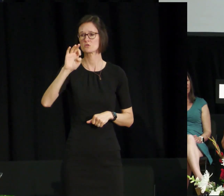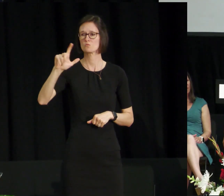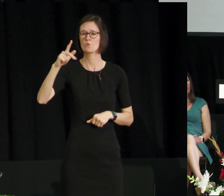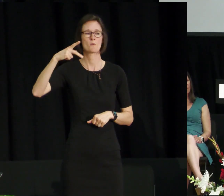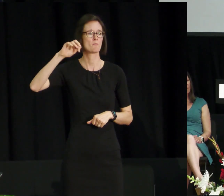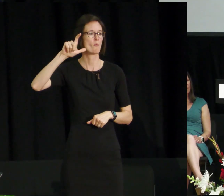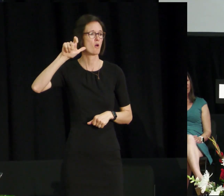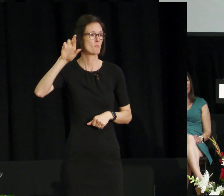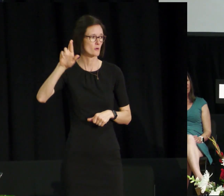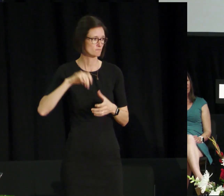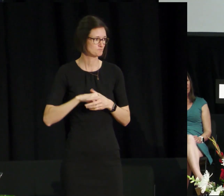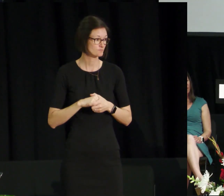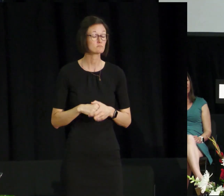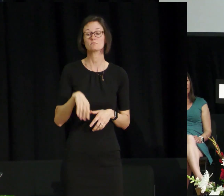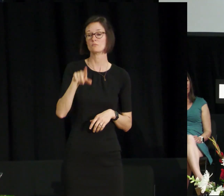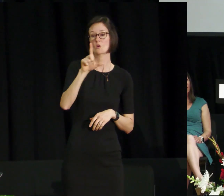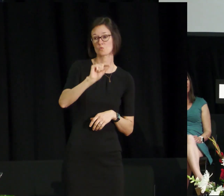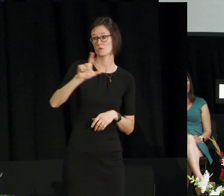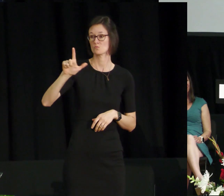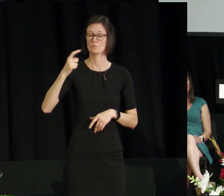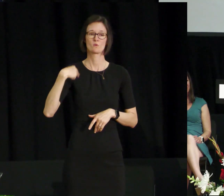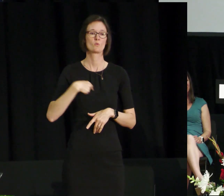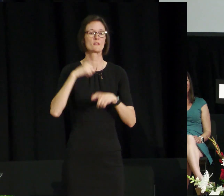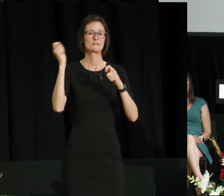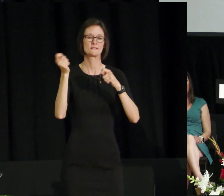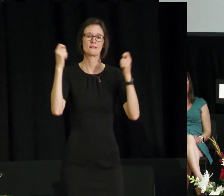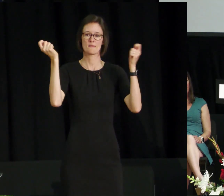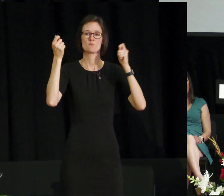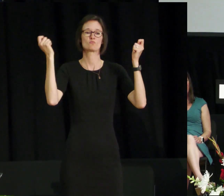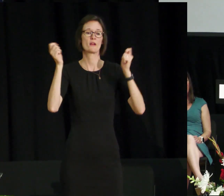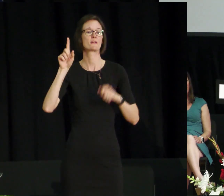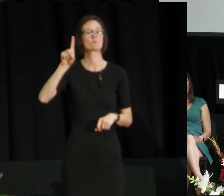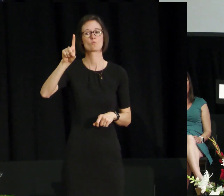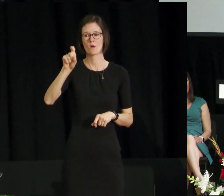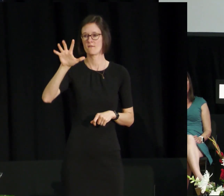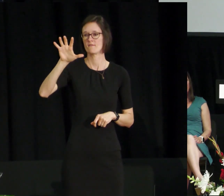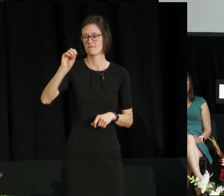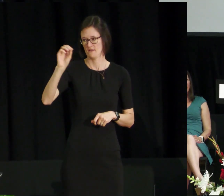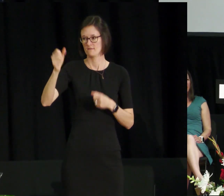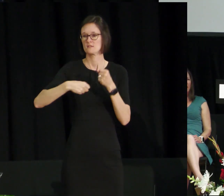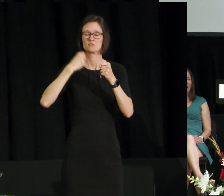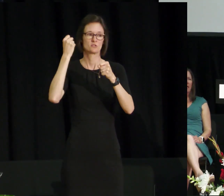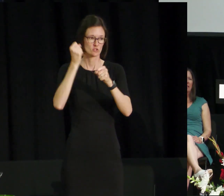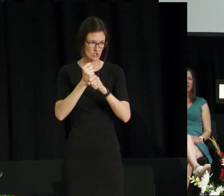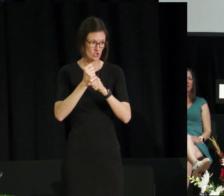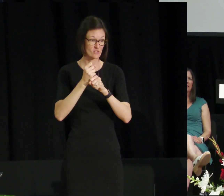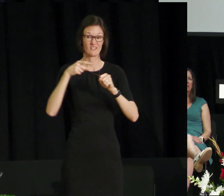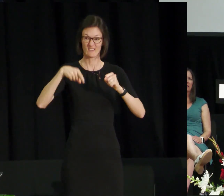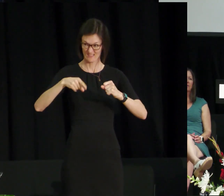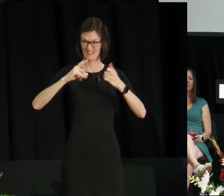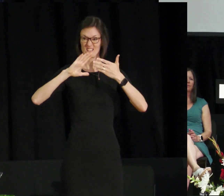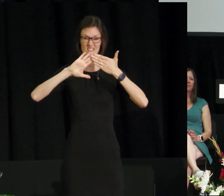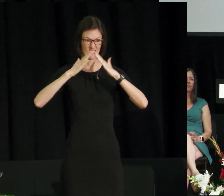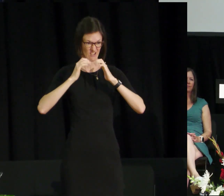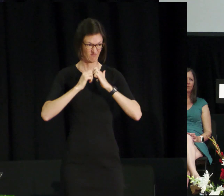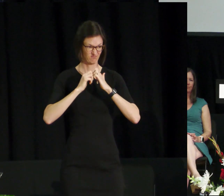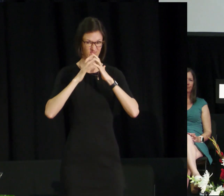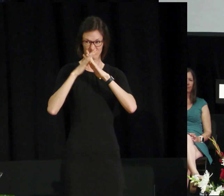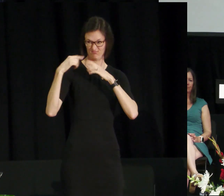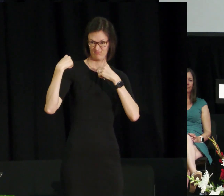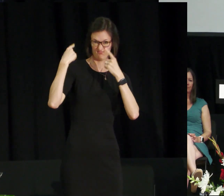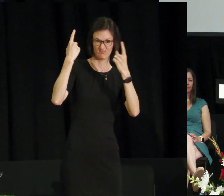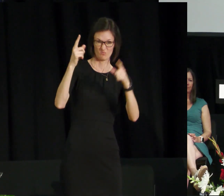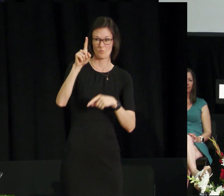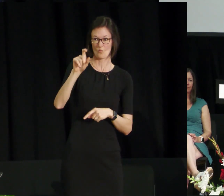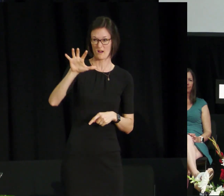we celebrated our sesquicentennial And that's 150 years of the city And I see that